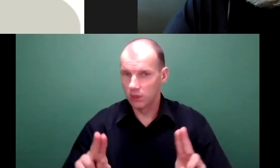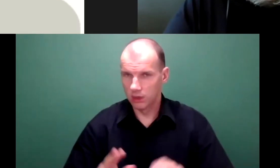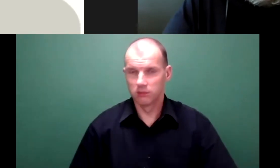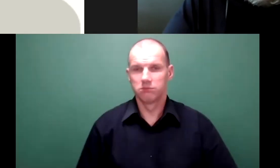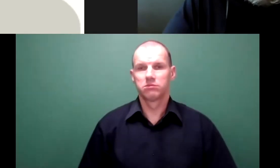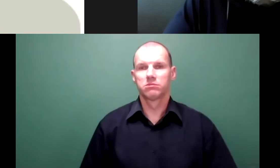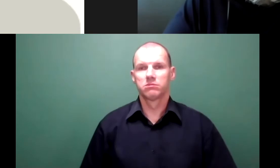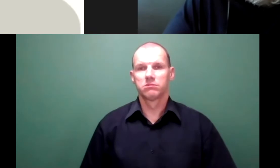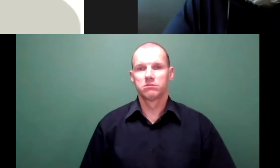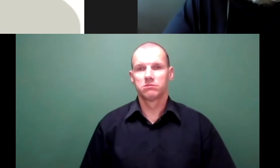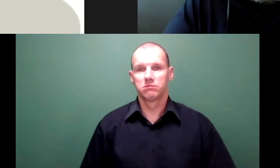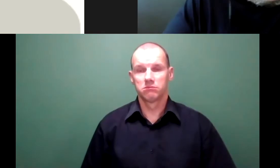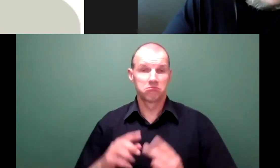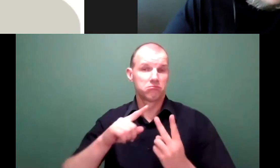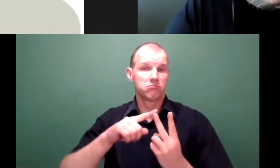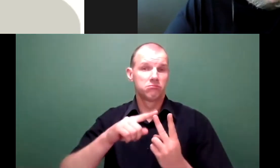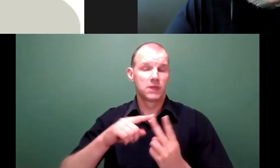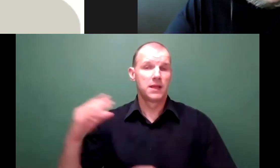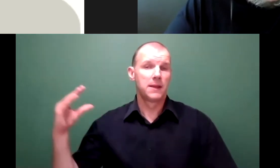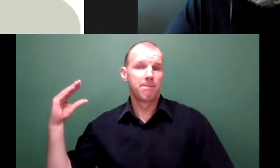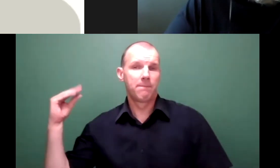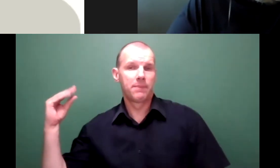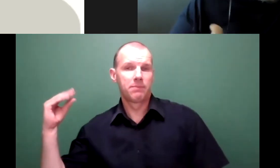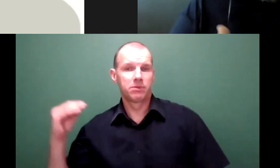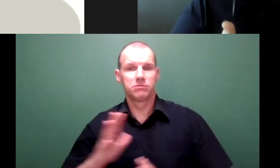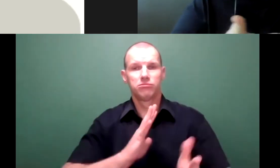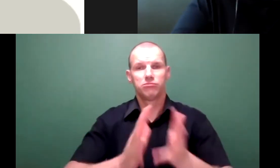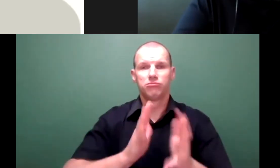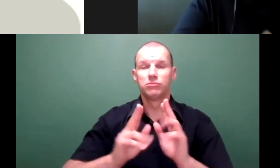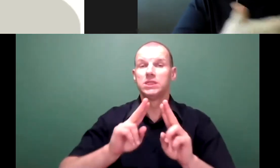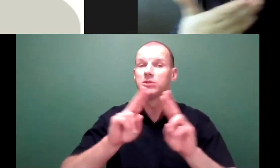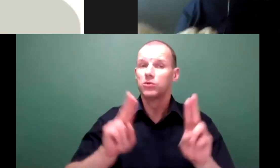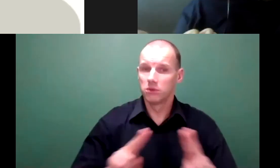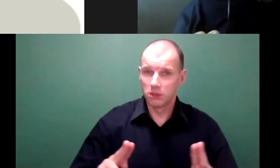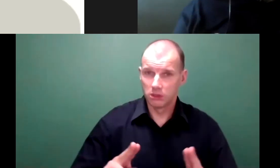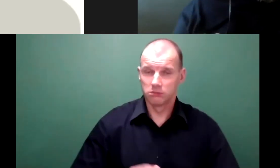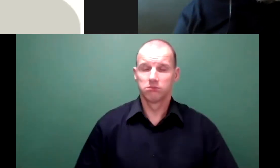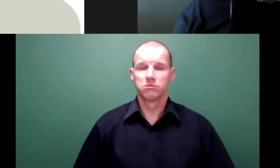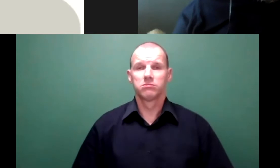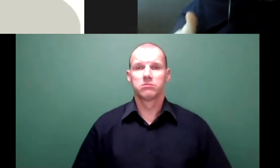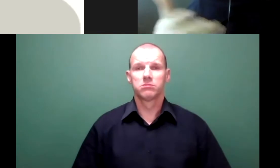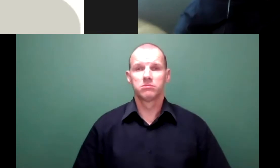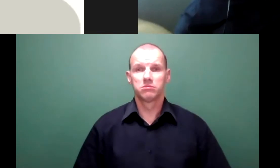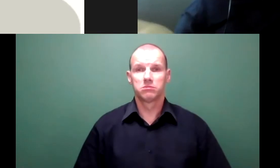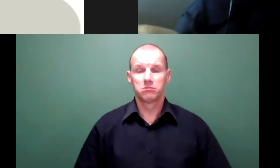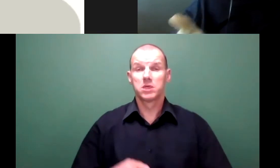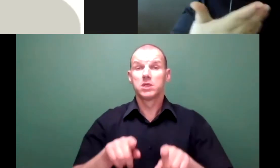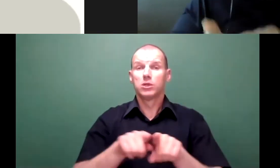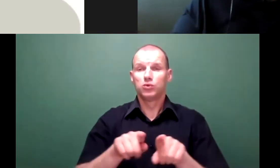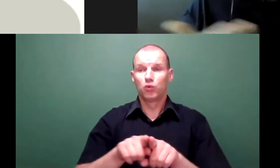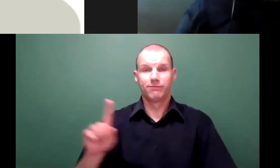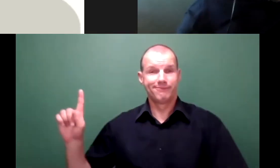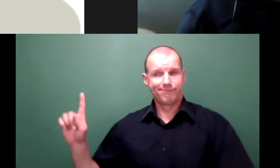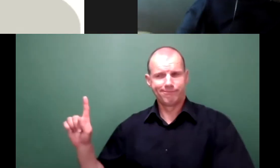example, for sight interpreting, from sight interpreting to international sign interpreting, and then also